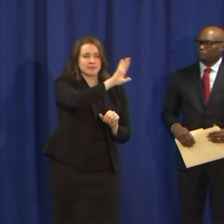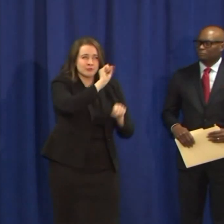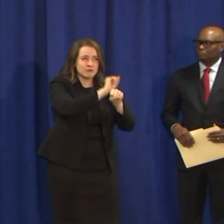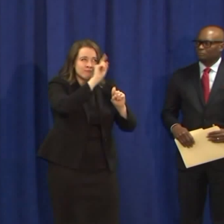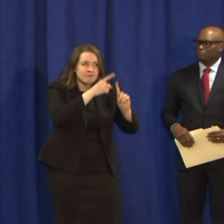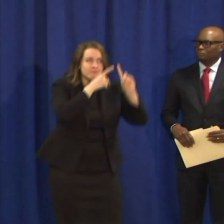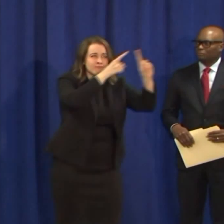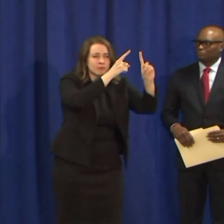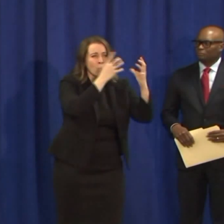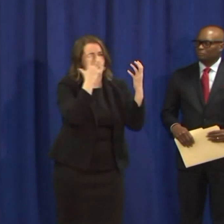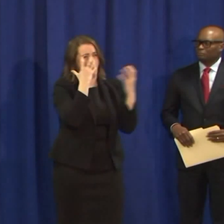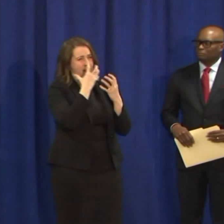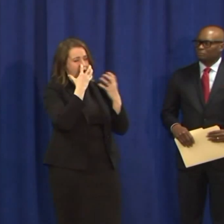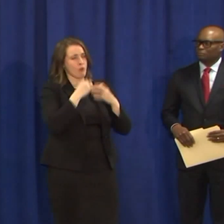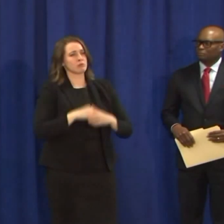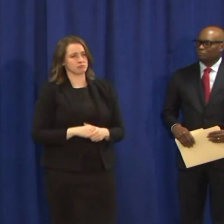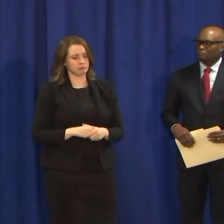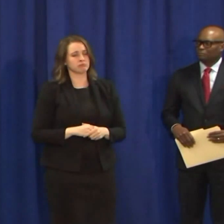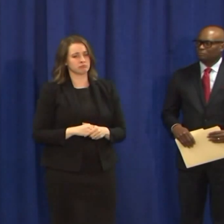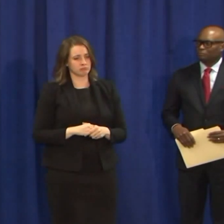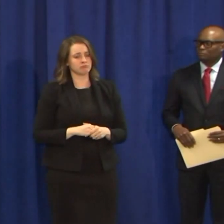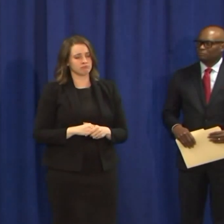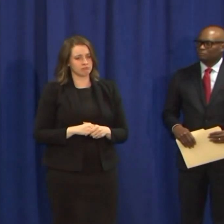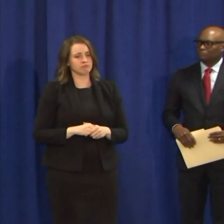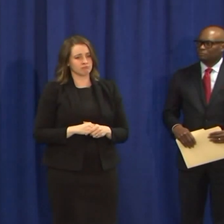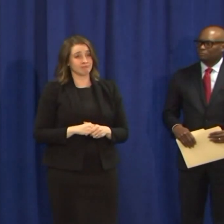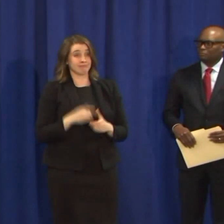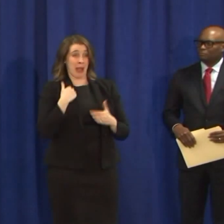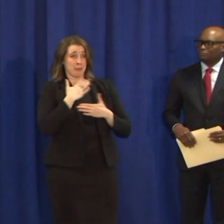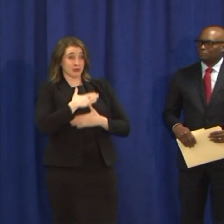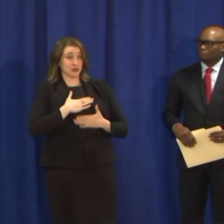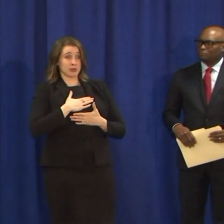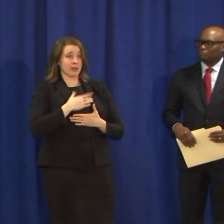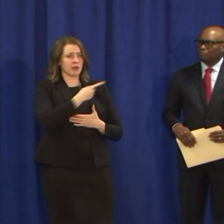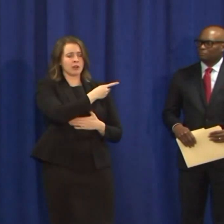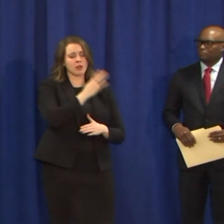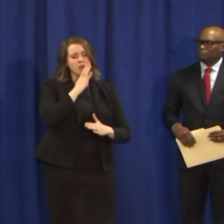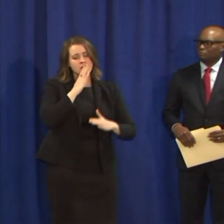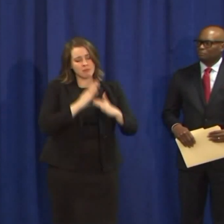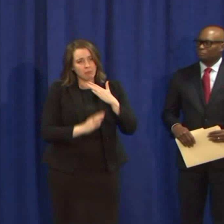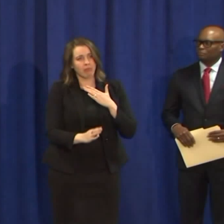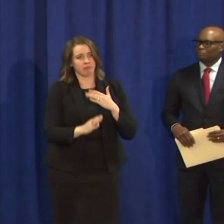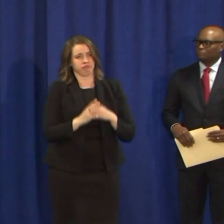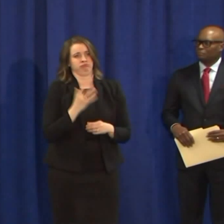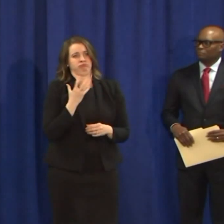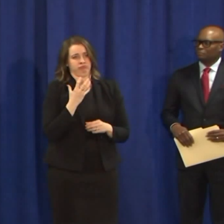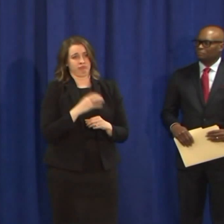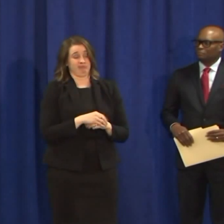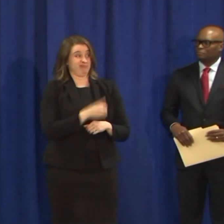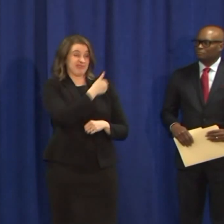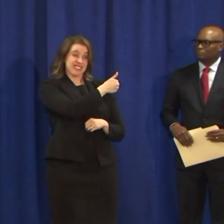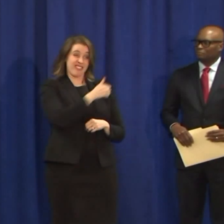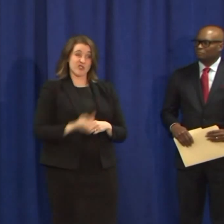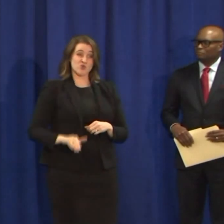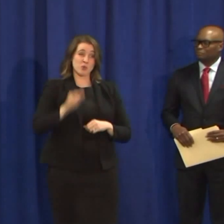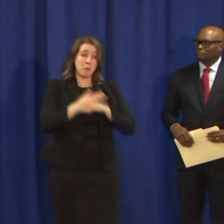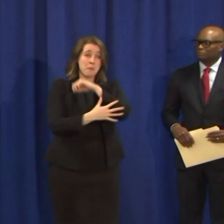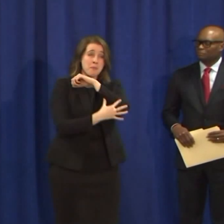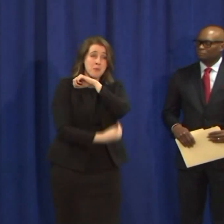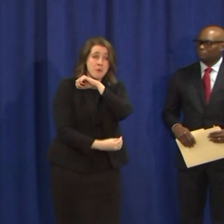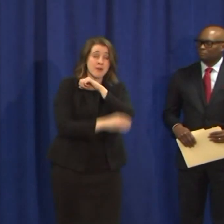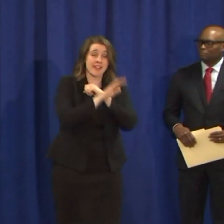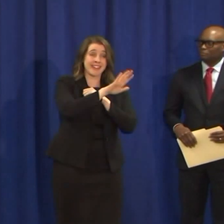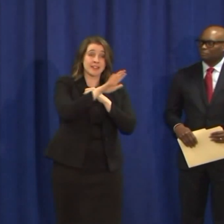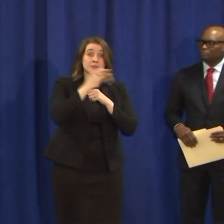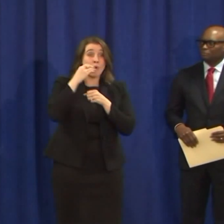sure. But I also appreciate his humility. David Brown grew up poor in a segregated neighborhood